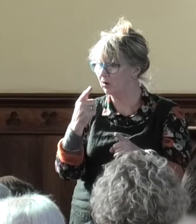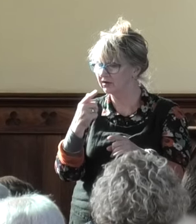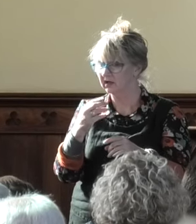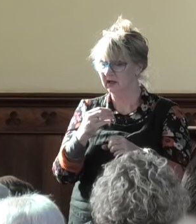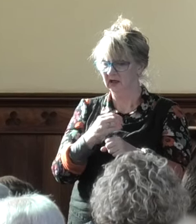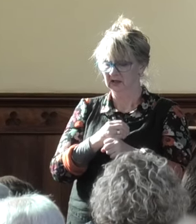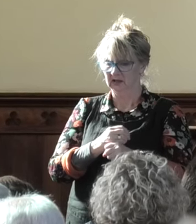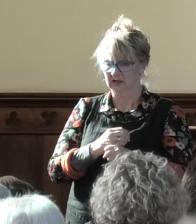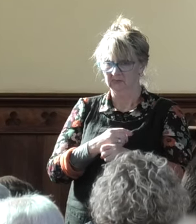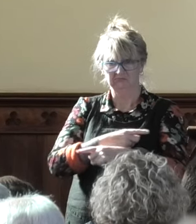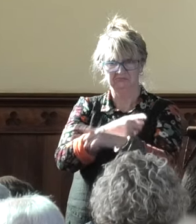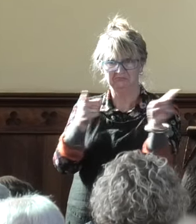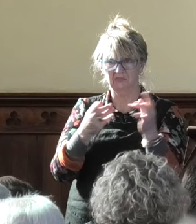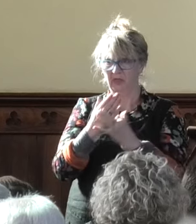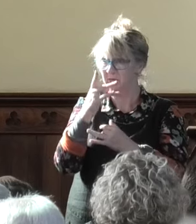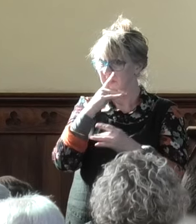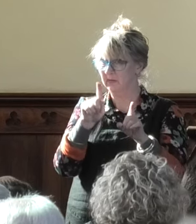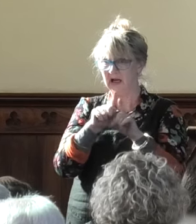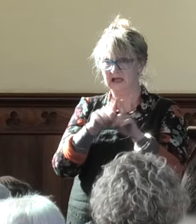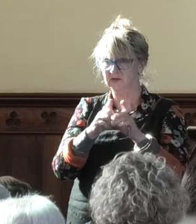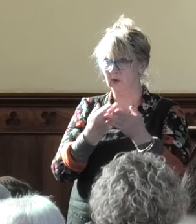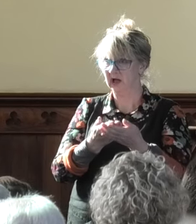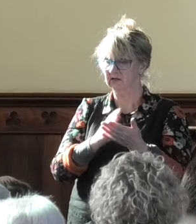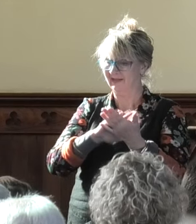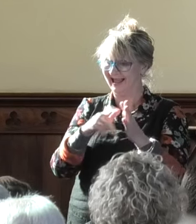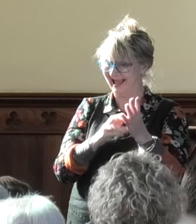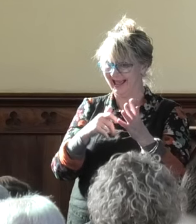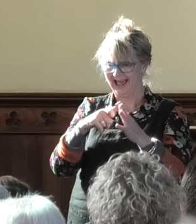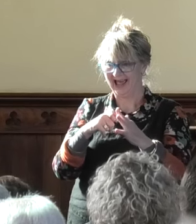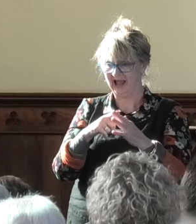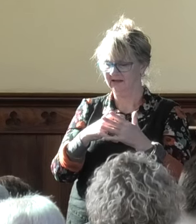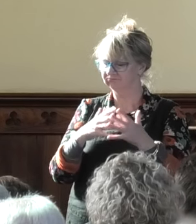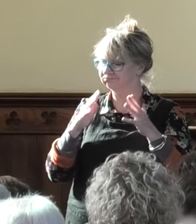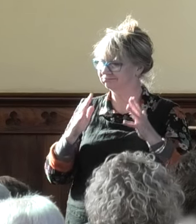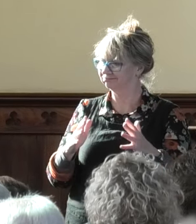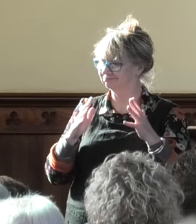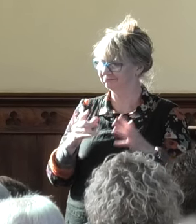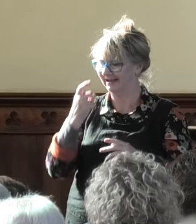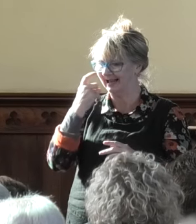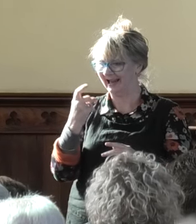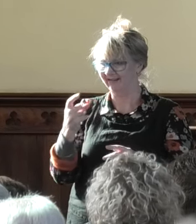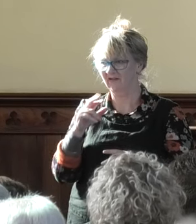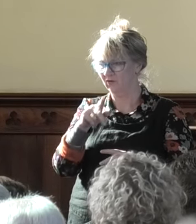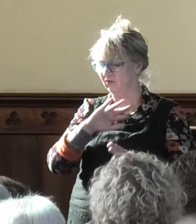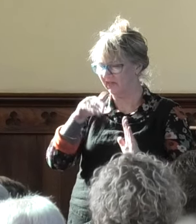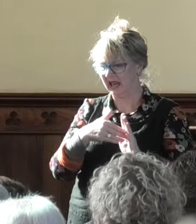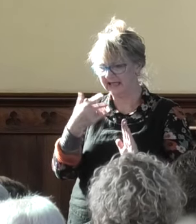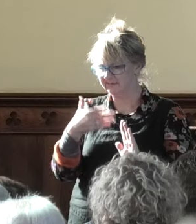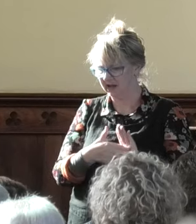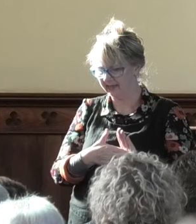often through people. Hank has been an incredible carer for Rin in the last